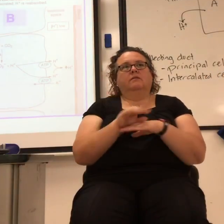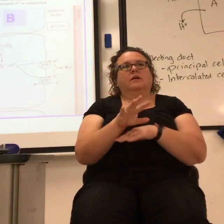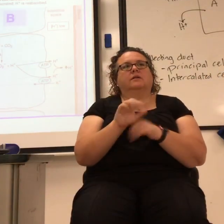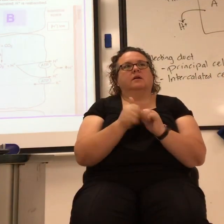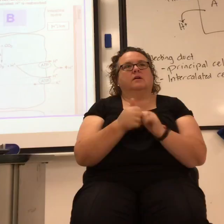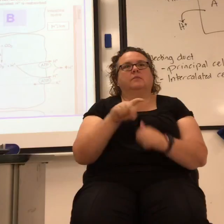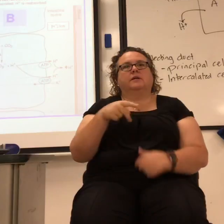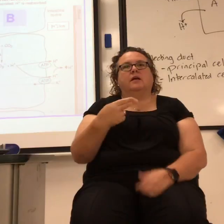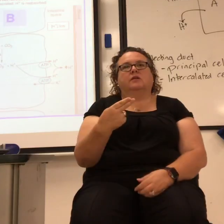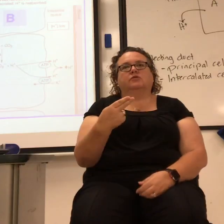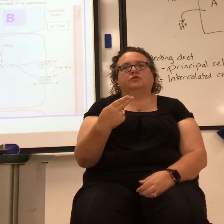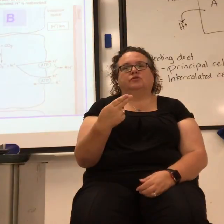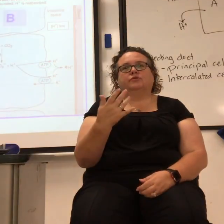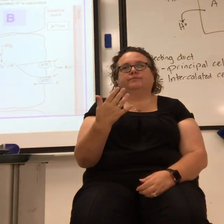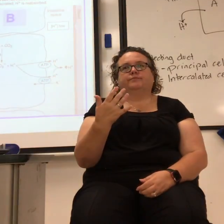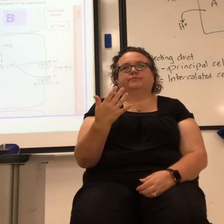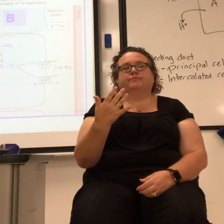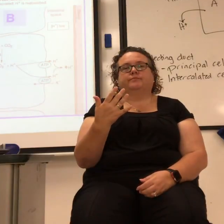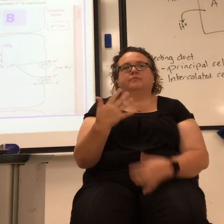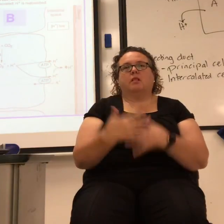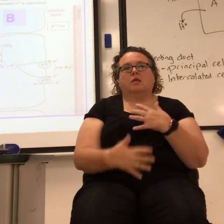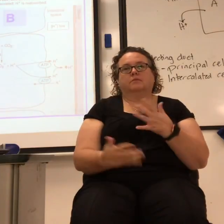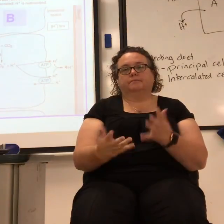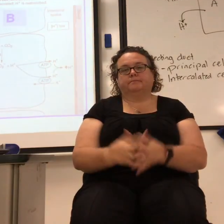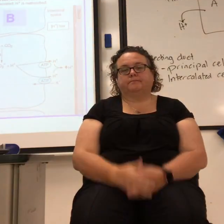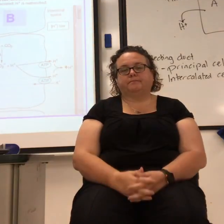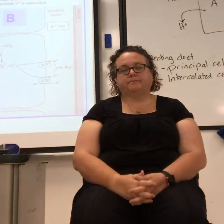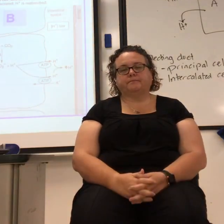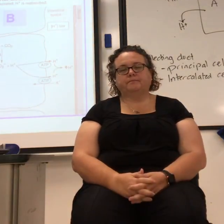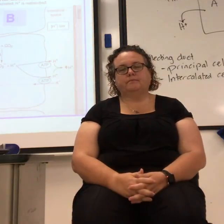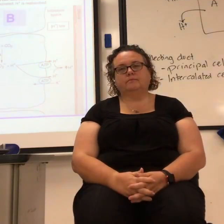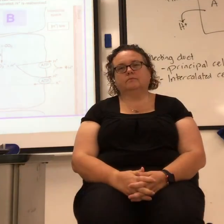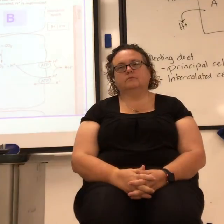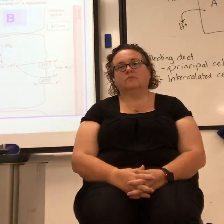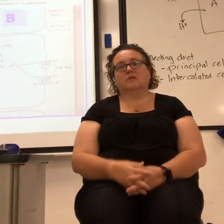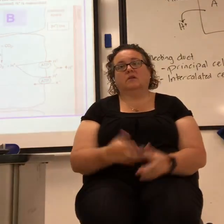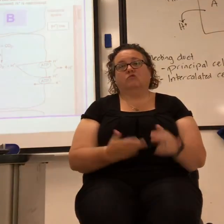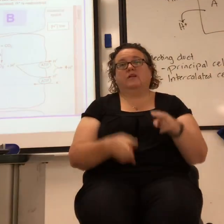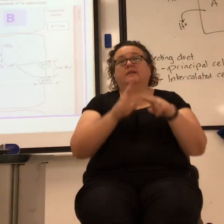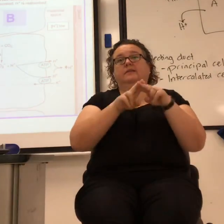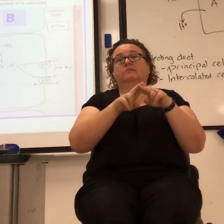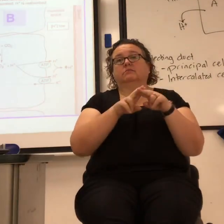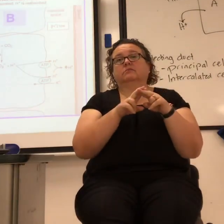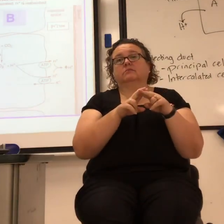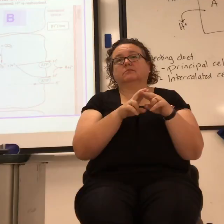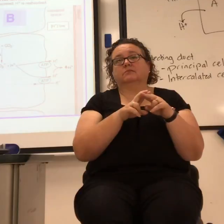of the blood? It's going to raise it.